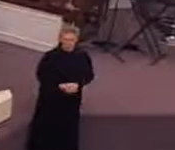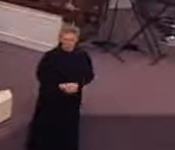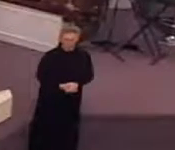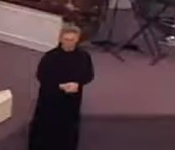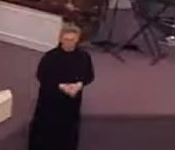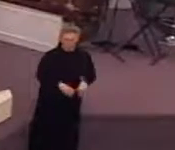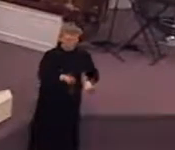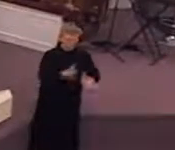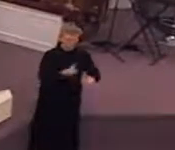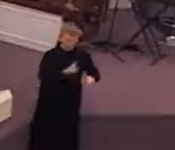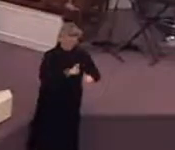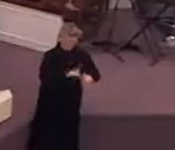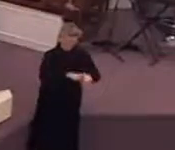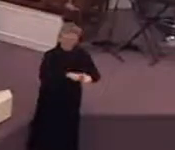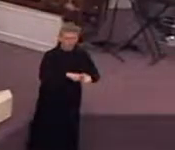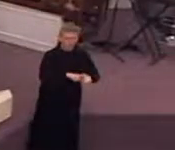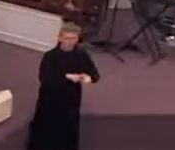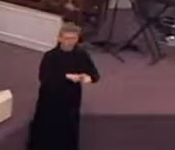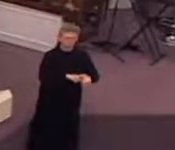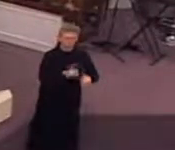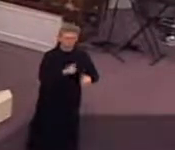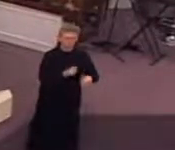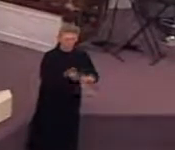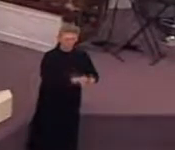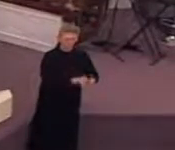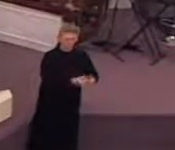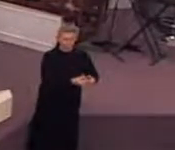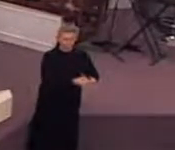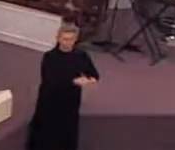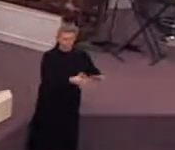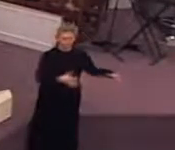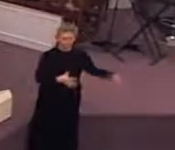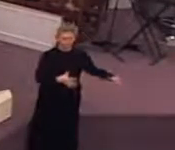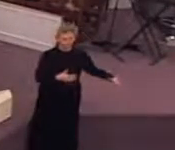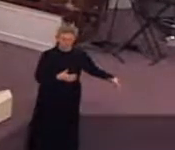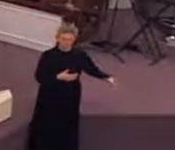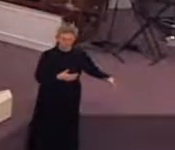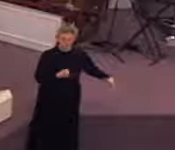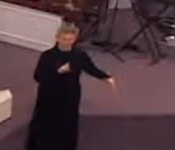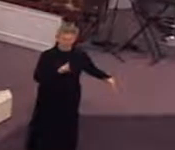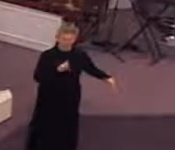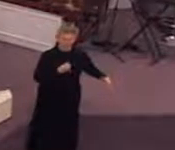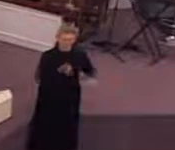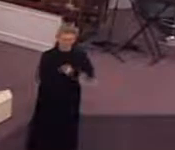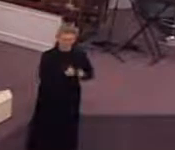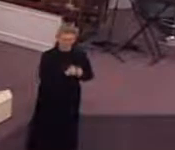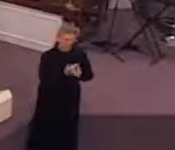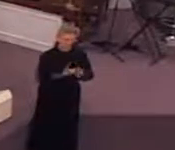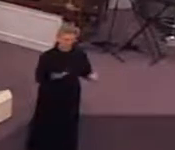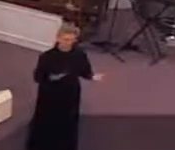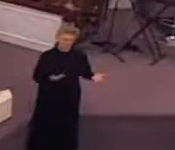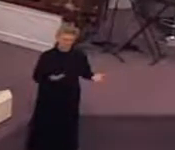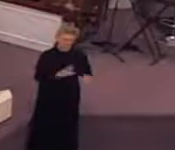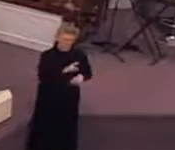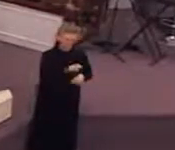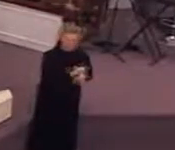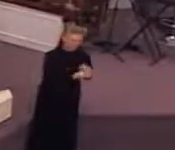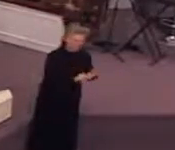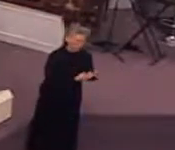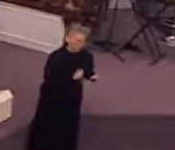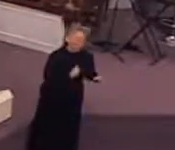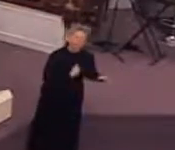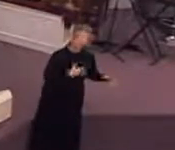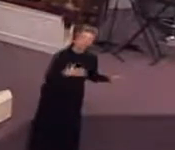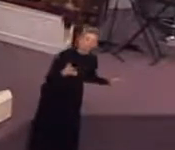There comes a time that we have to disassociate ourselves with some things in this natural realm that we can be a partaker